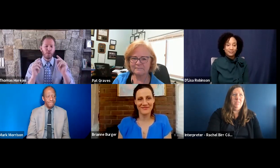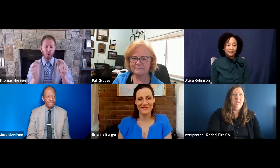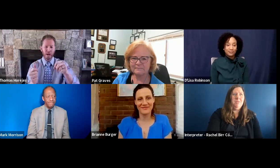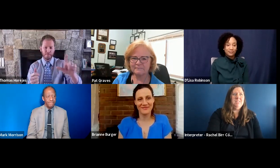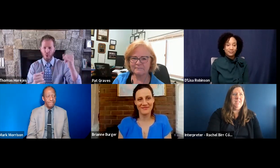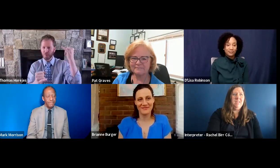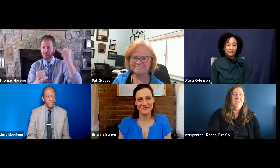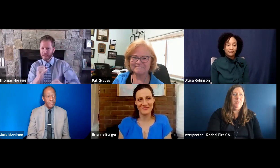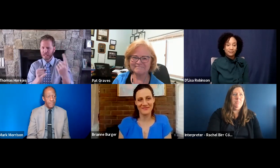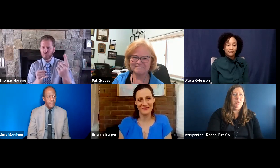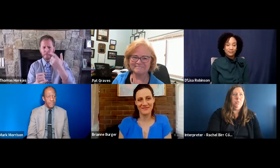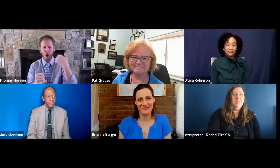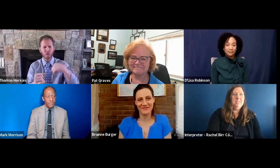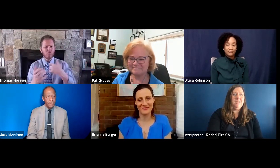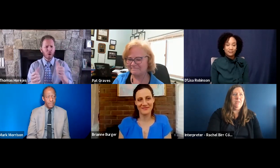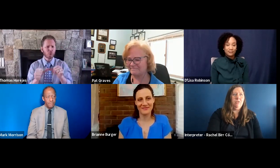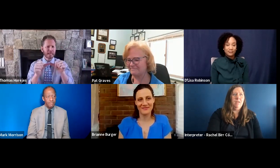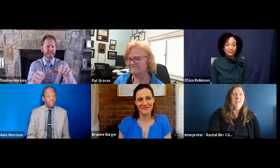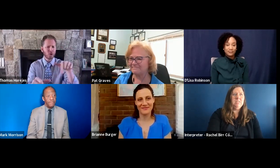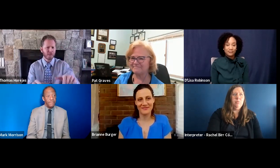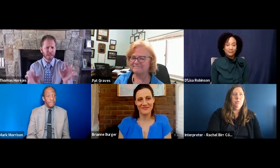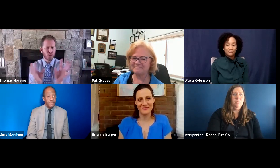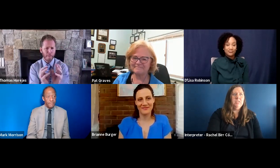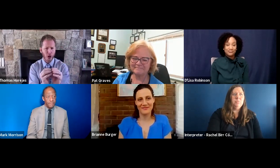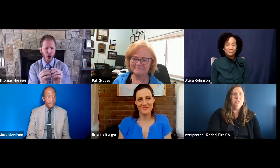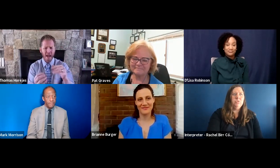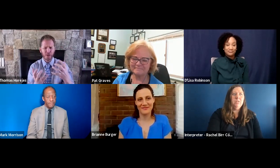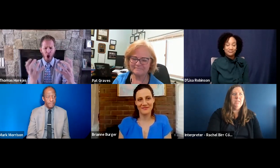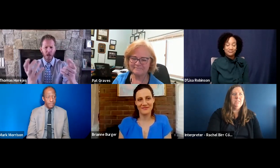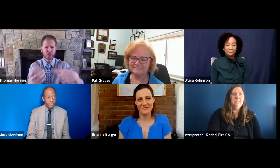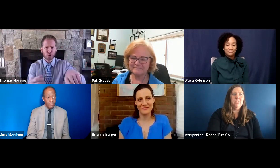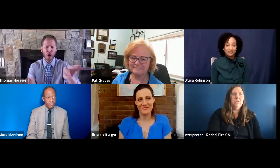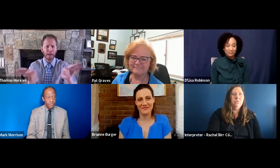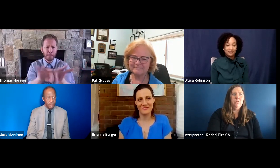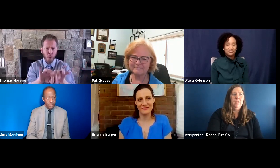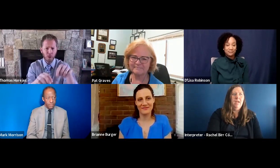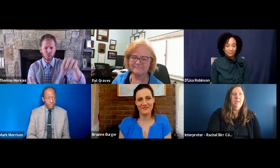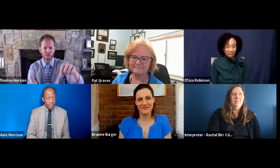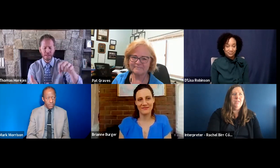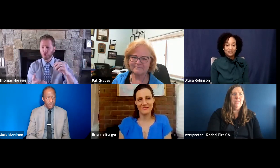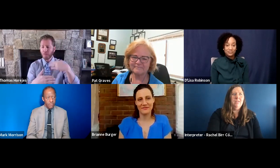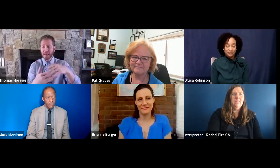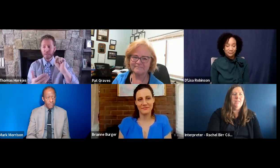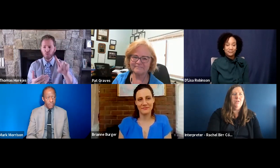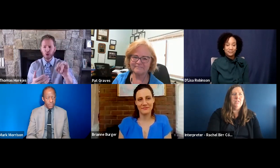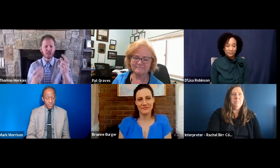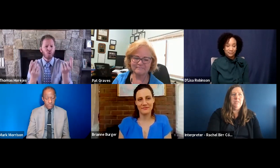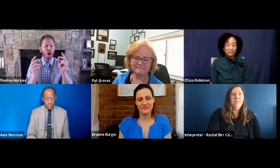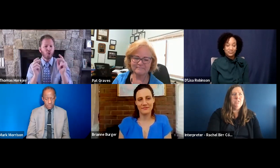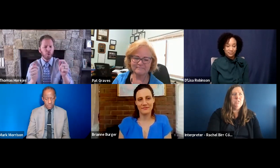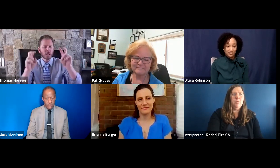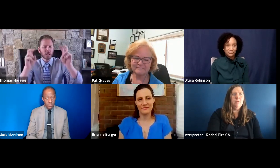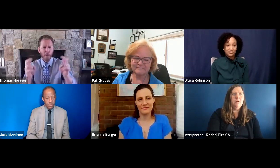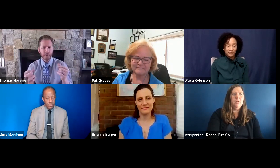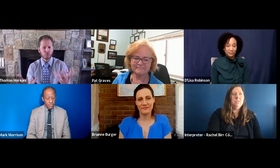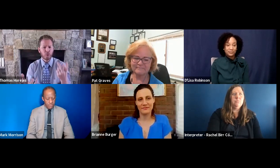Okay, with that, I'm going to say thank you, and I'm going to quickly send out our last poll because we do want to continue having the audience be